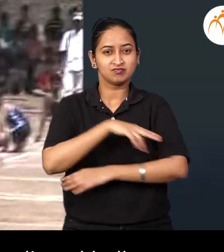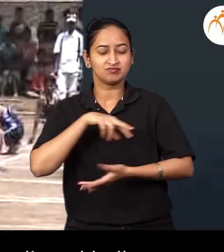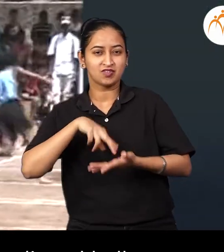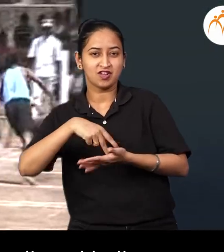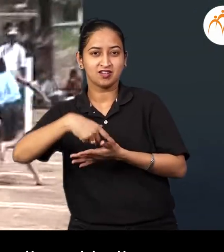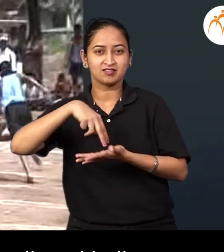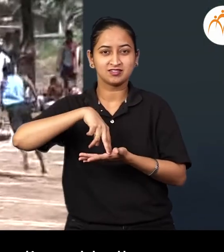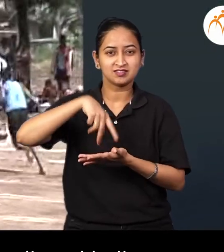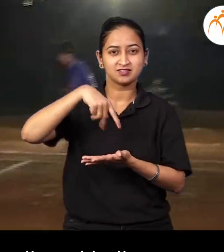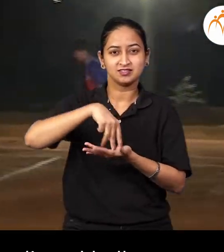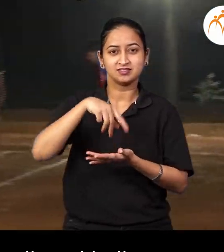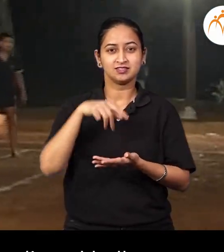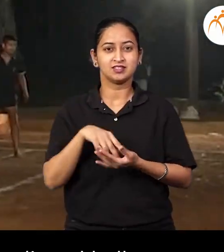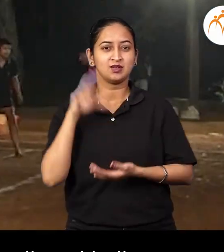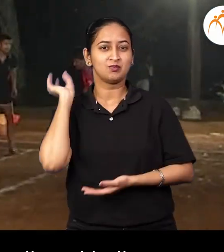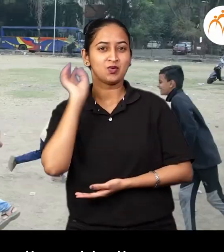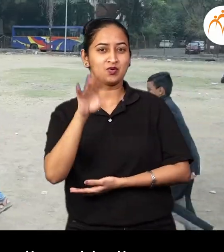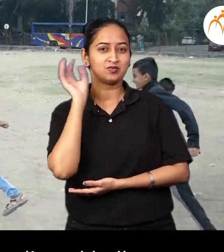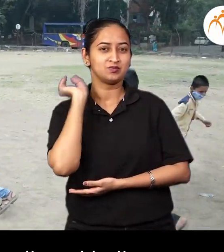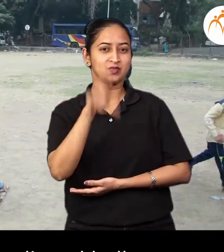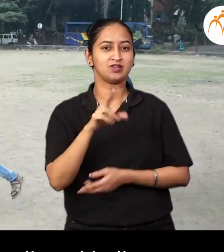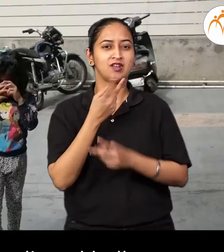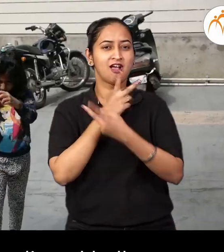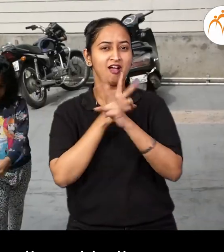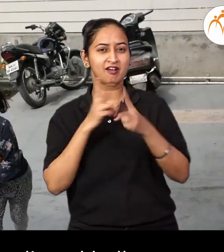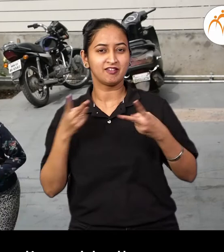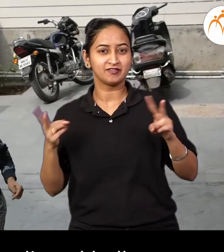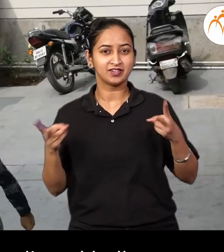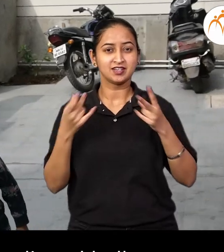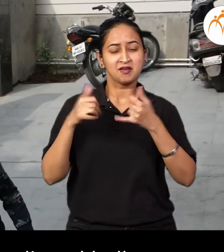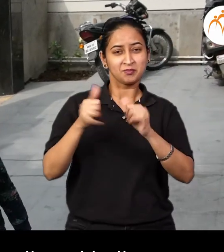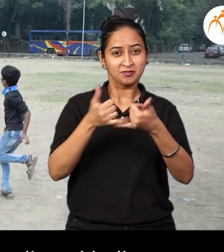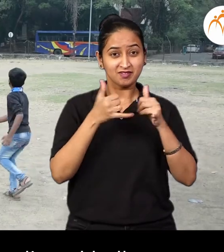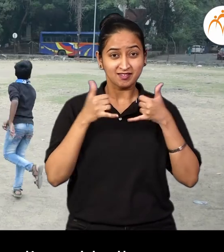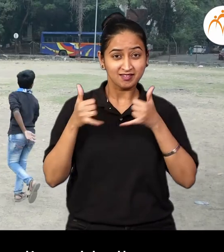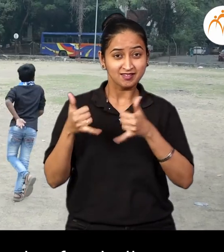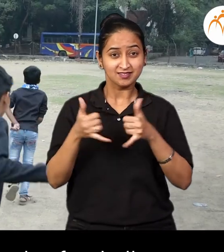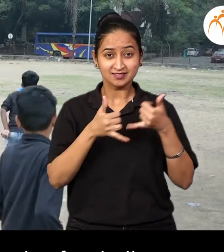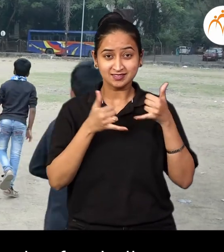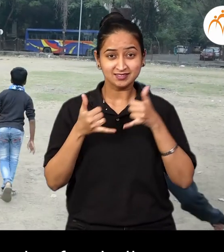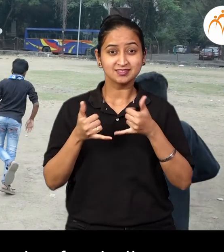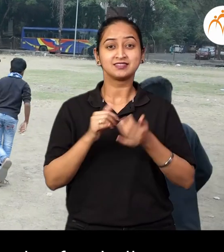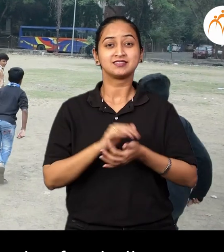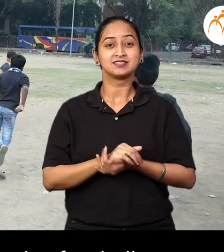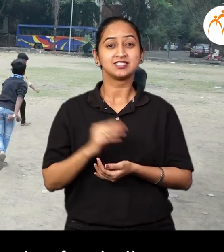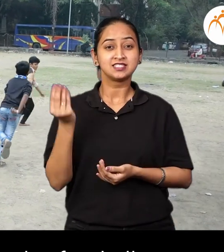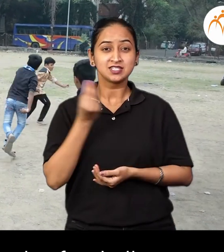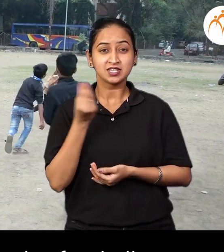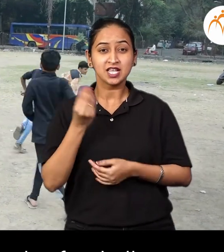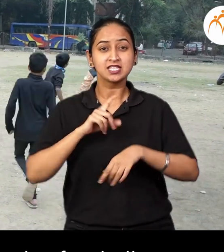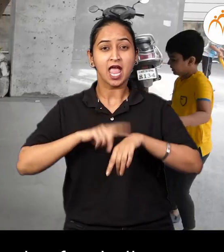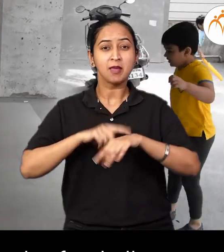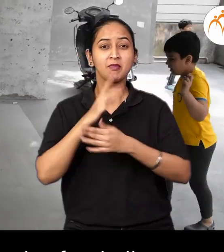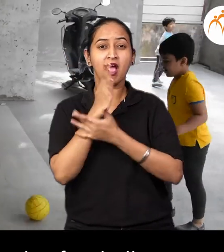khokho, kabaddi, langdi and ball games. They sometimes